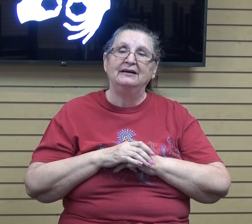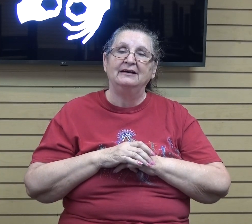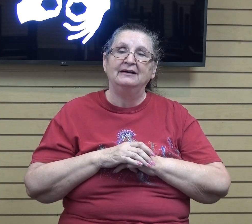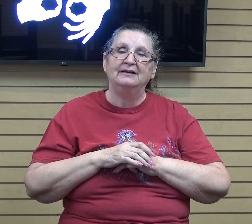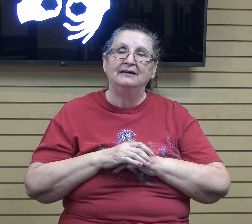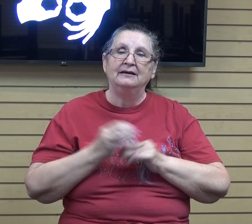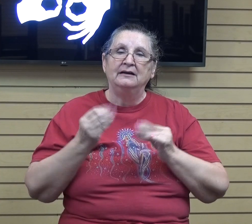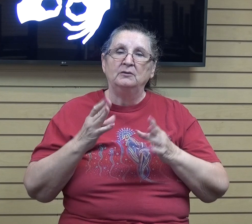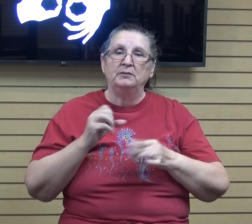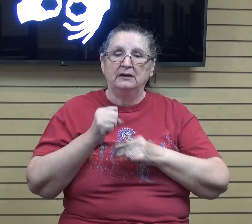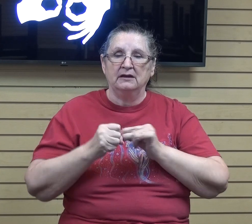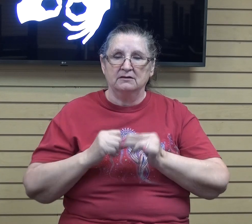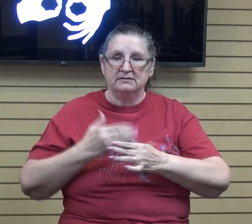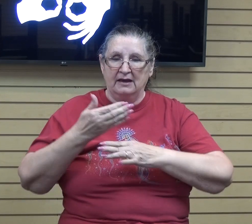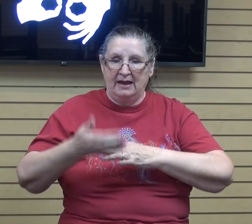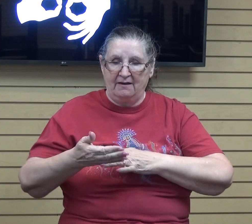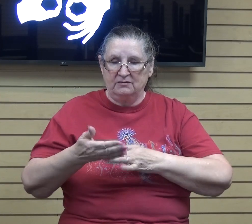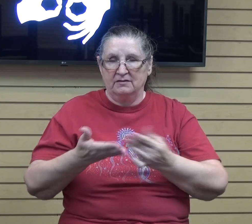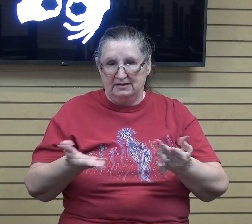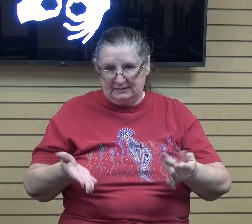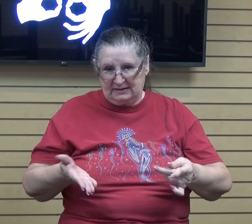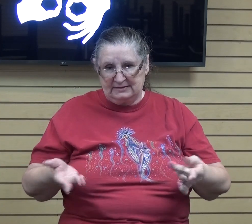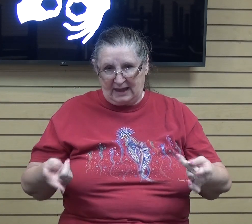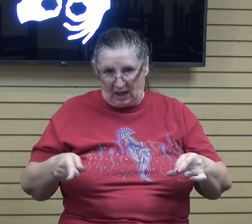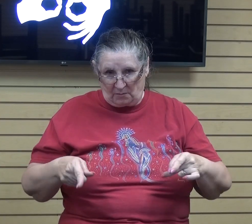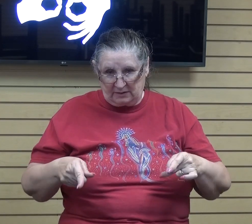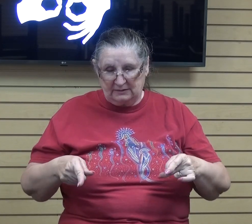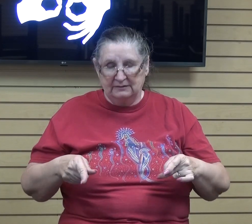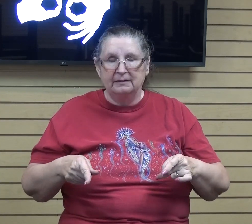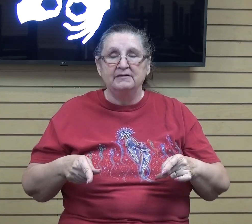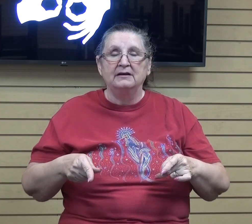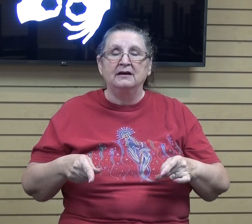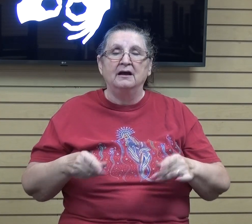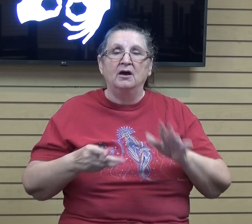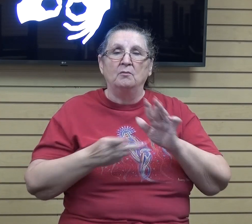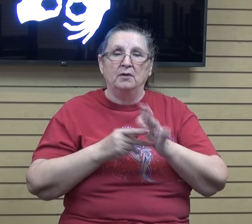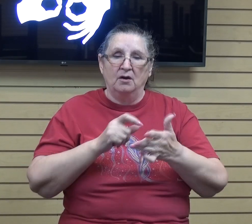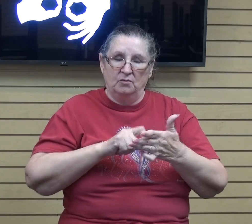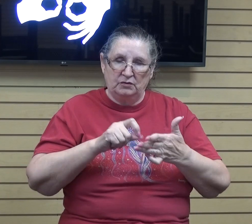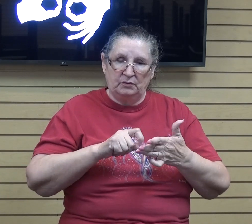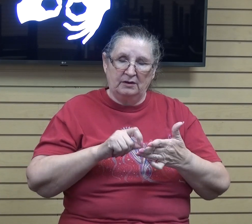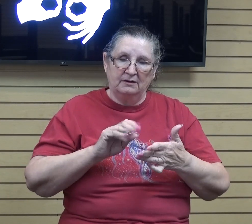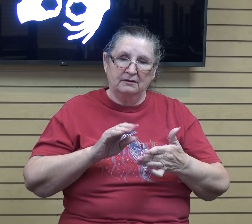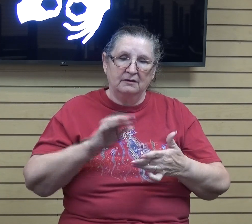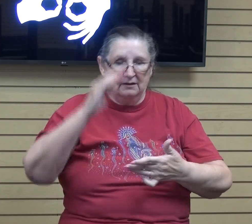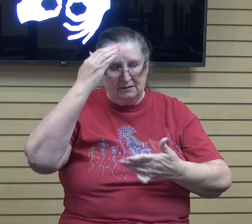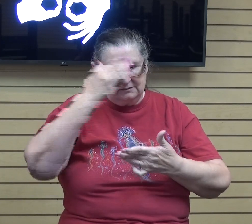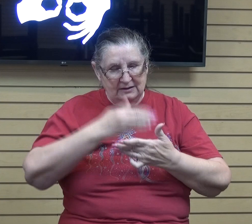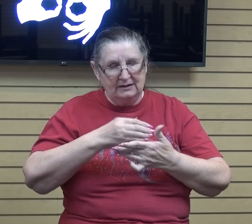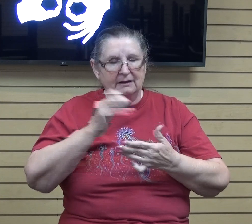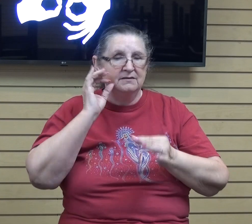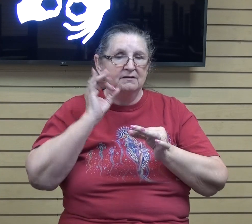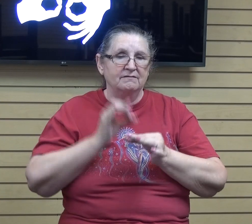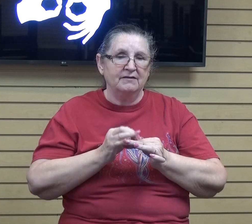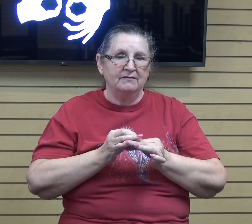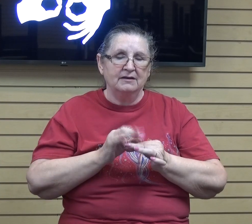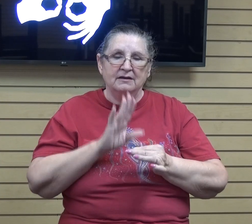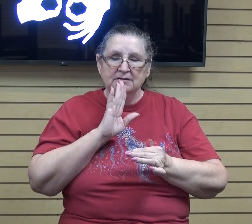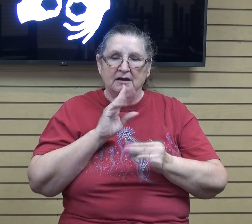Many years after these events we just read about in Acts, Paul was writing to his son in the faith, and he speaks about these